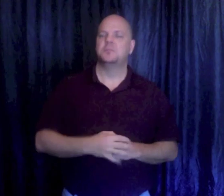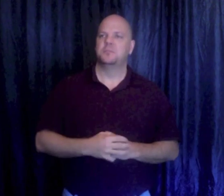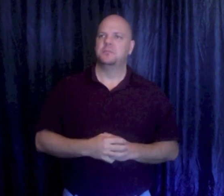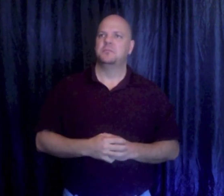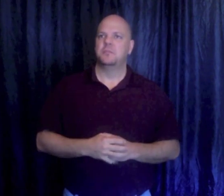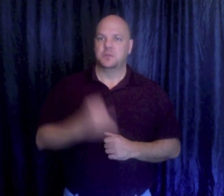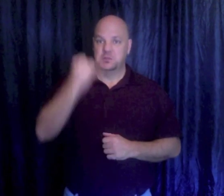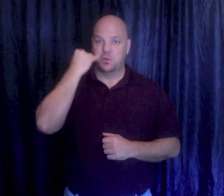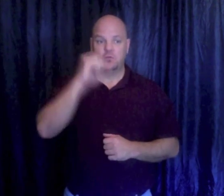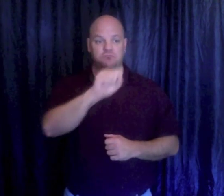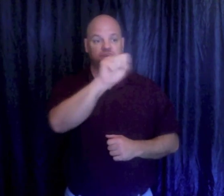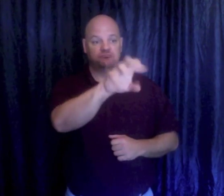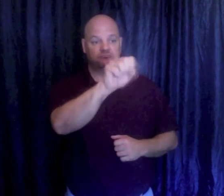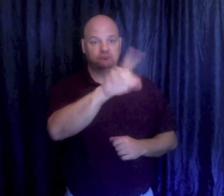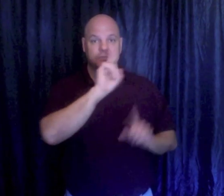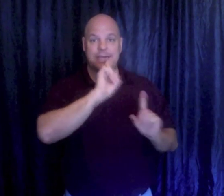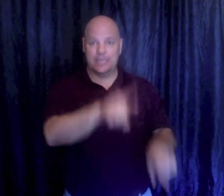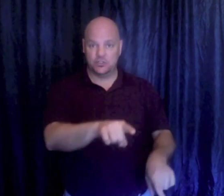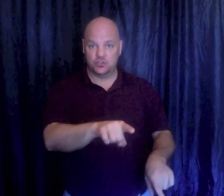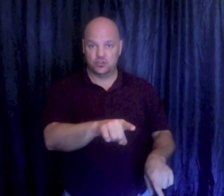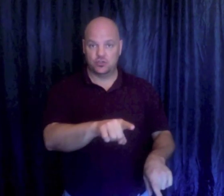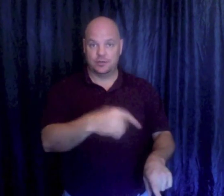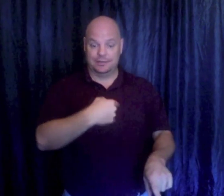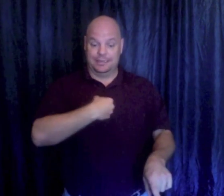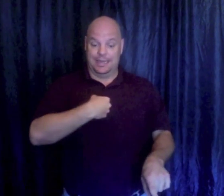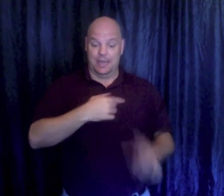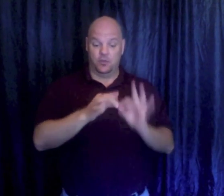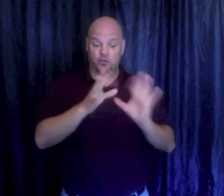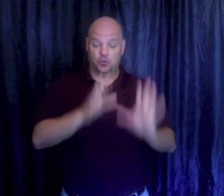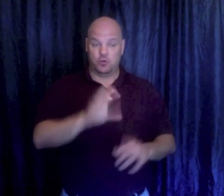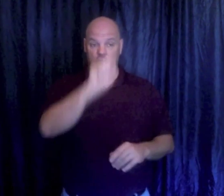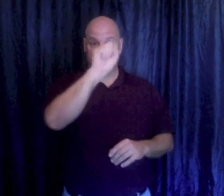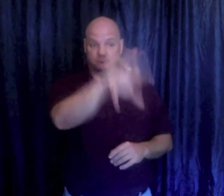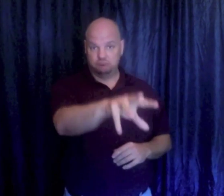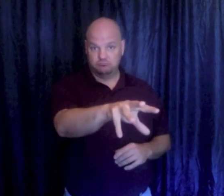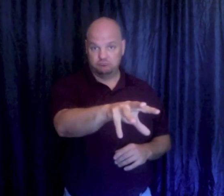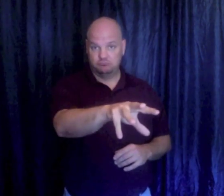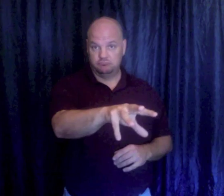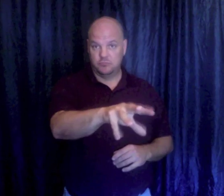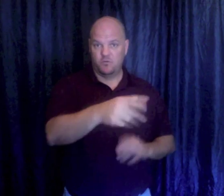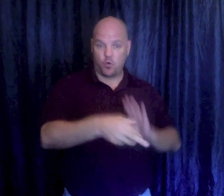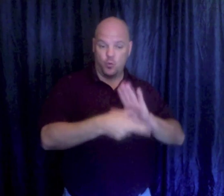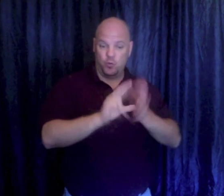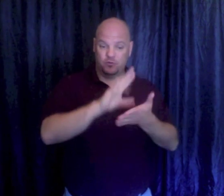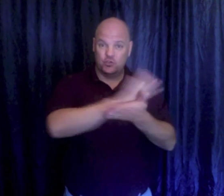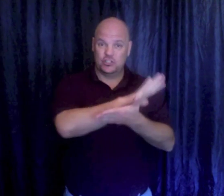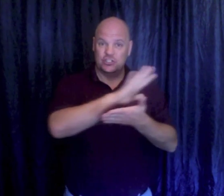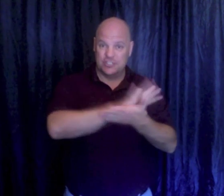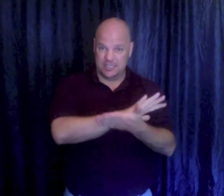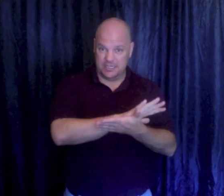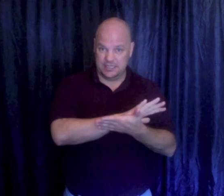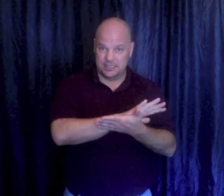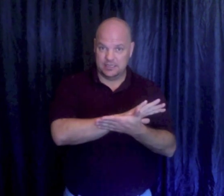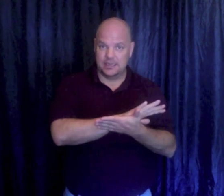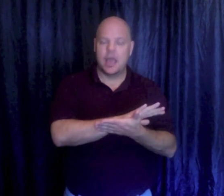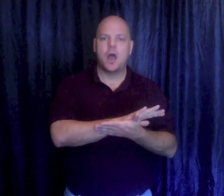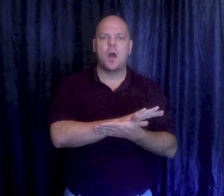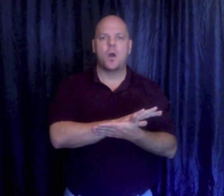answer. If I give the answer, I explain what it means on a review sheet. Now, I'm going against the goal of what the teacher